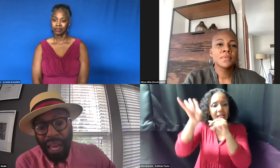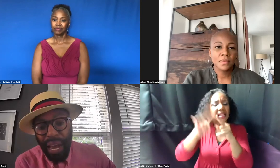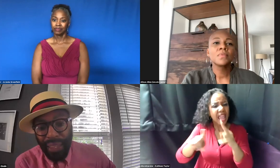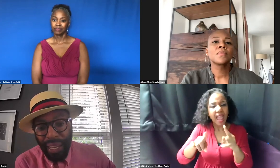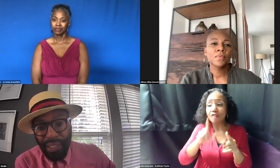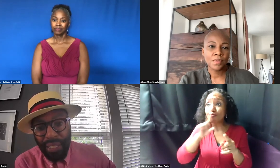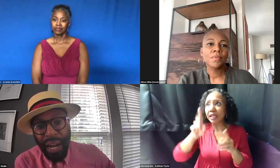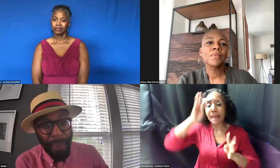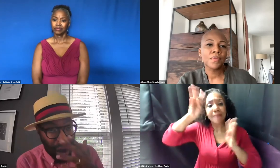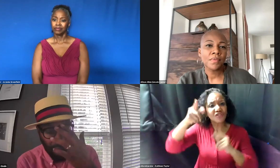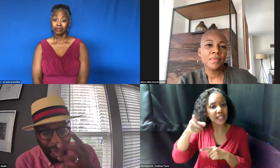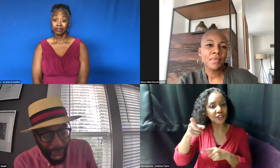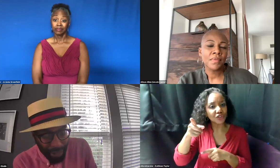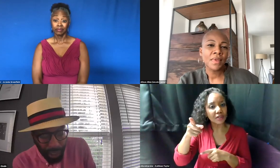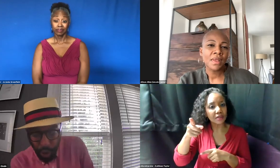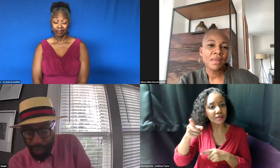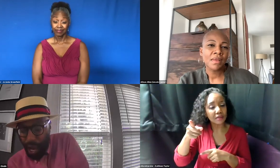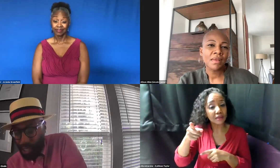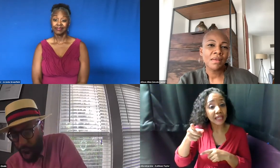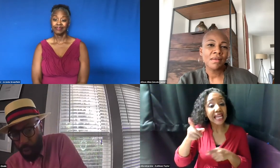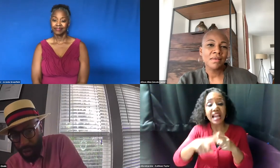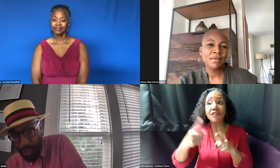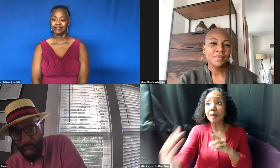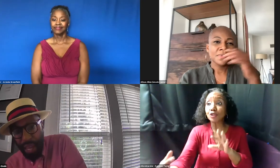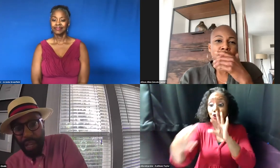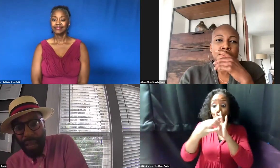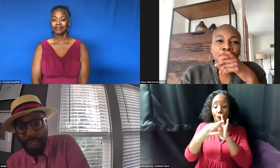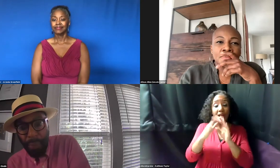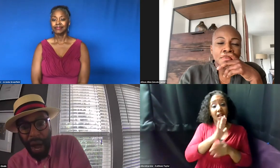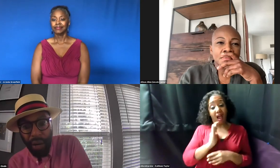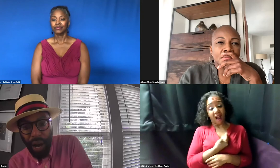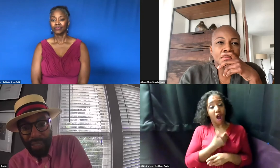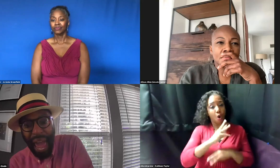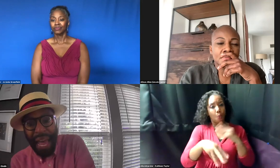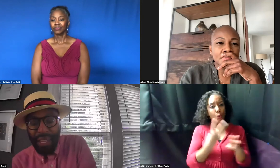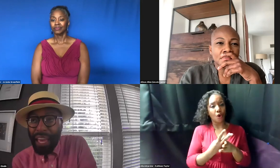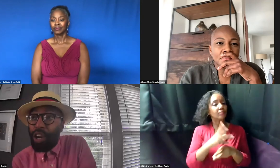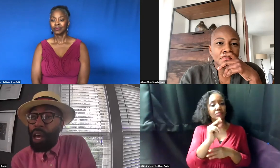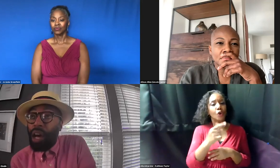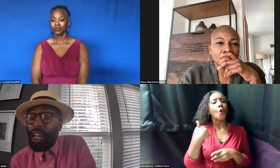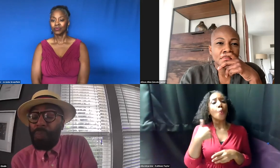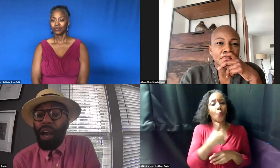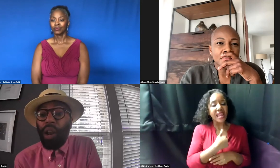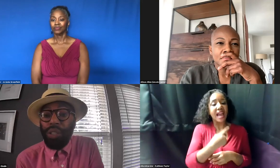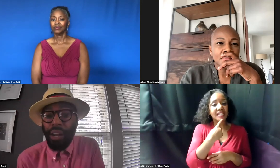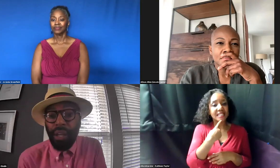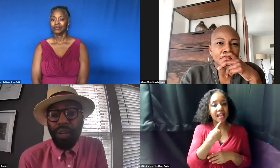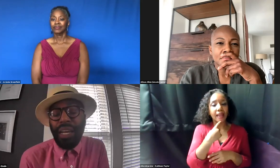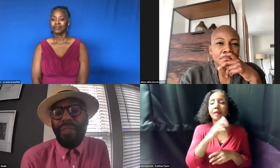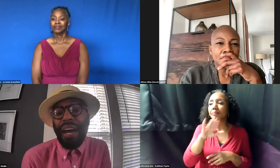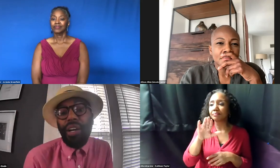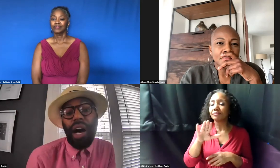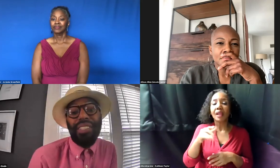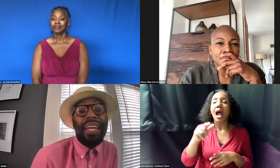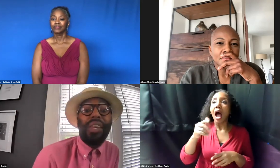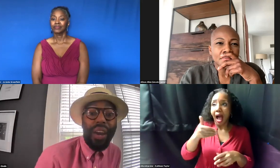imaginations. I think it's not about having them join us in our world. Sometimes it's about us at like us being close enough to them so they